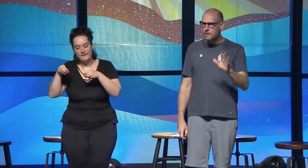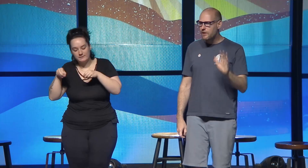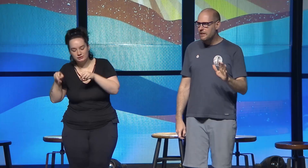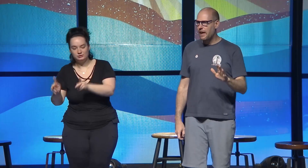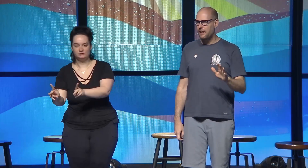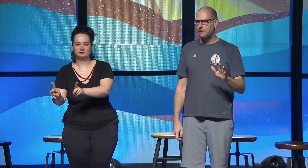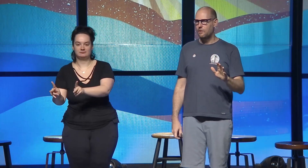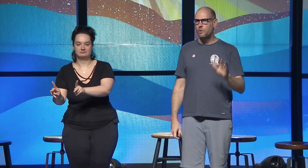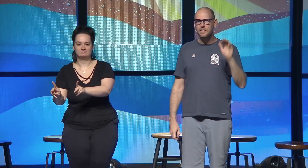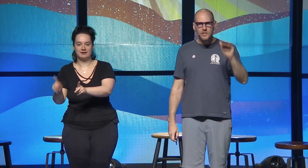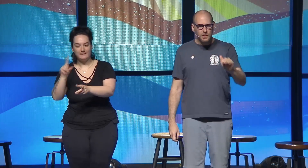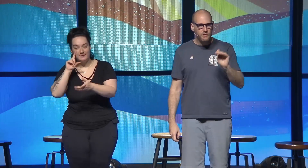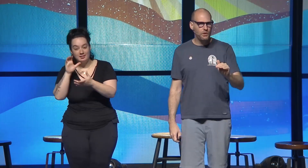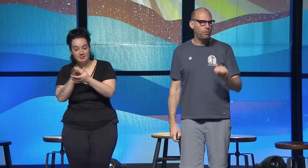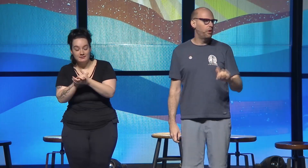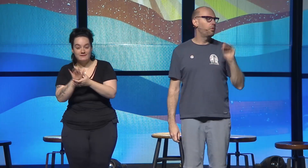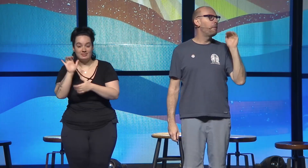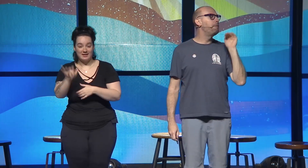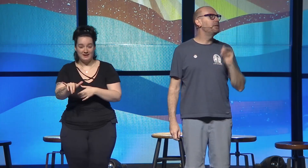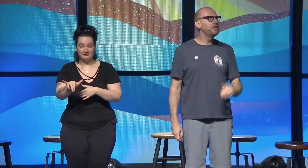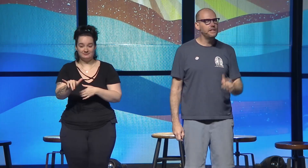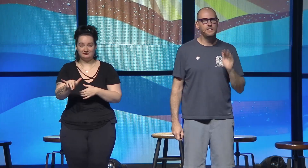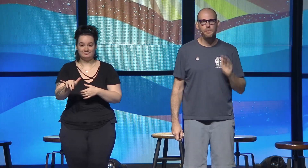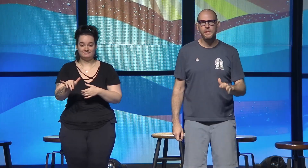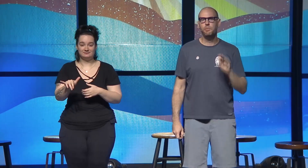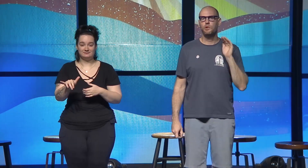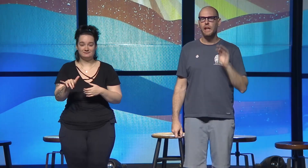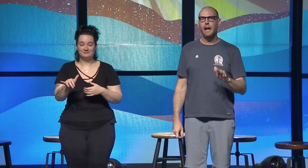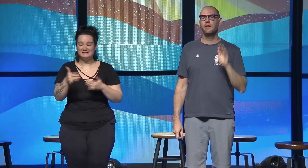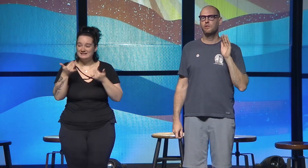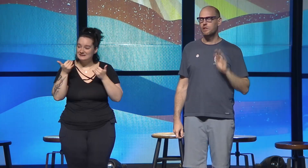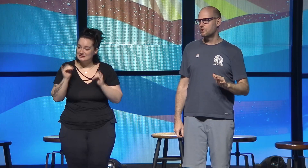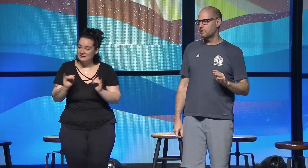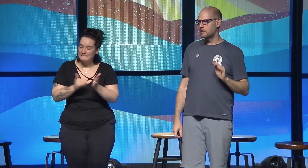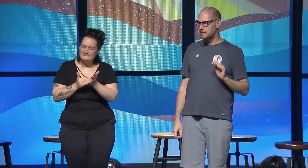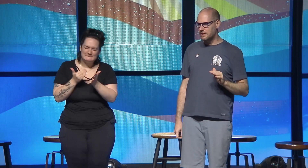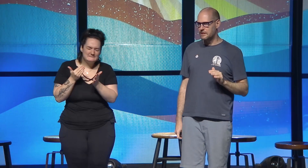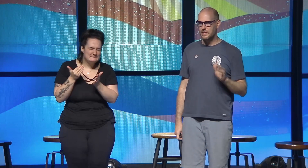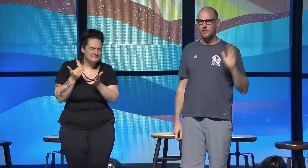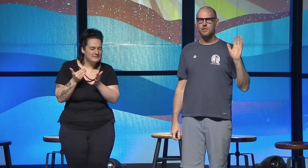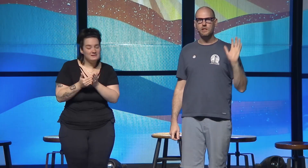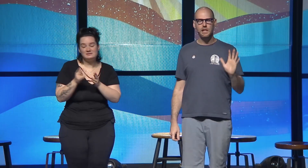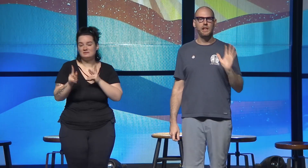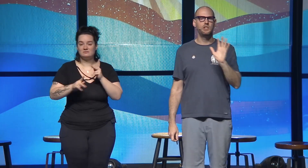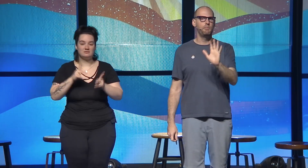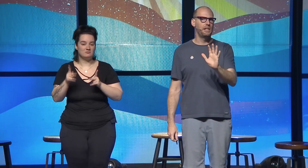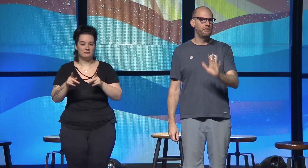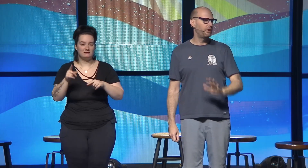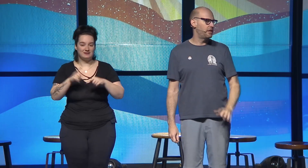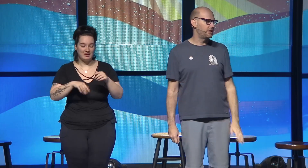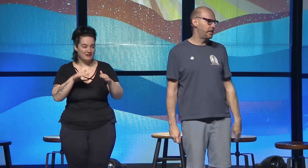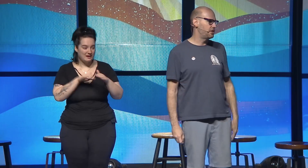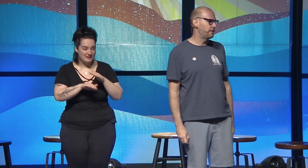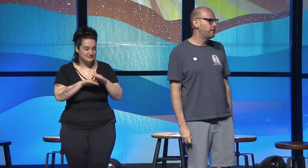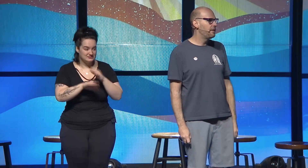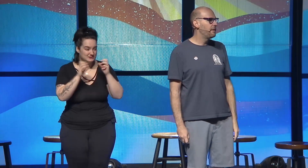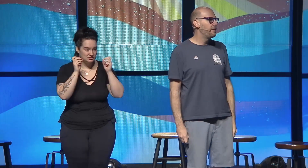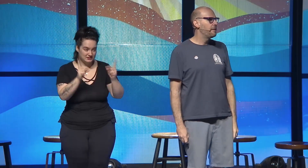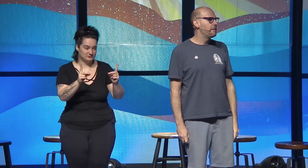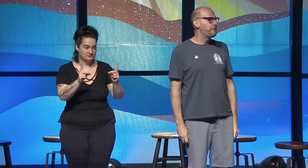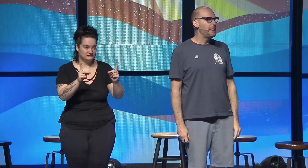And believing that, we still live in a world where billions of people lack the resources necessary to engage in meaningful